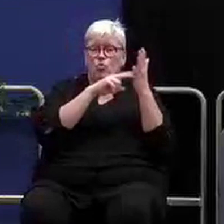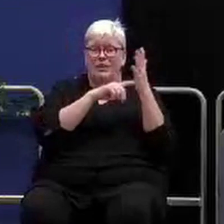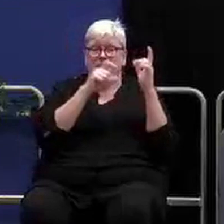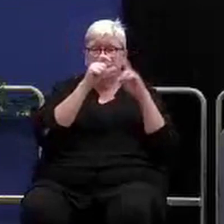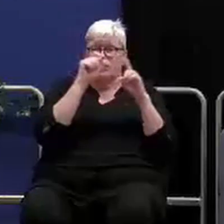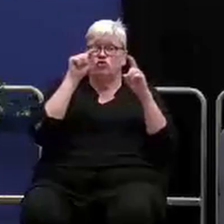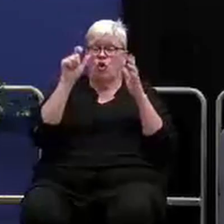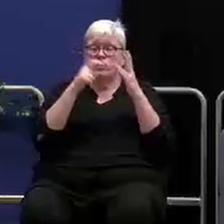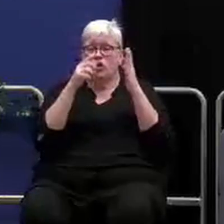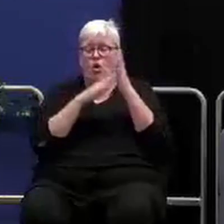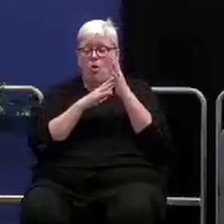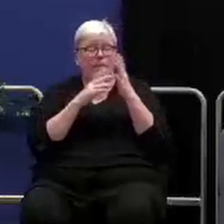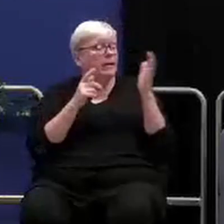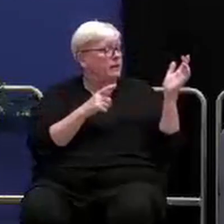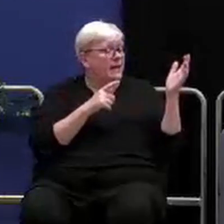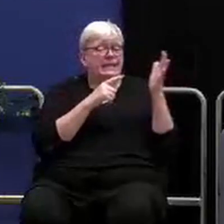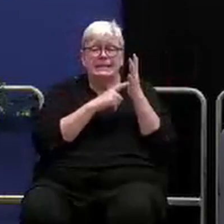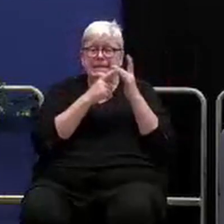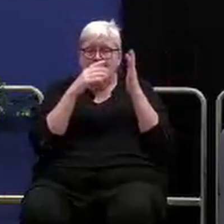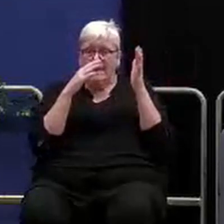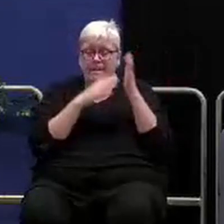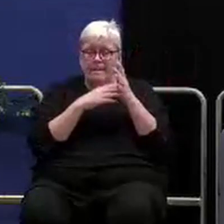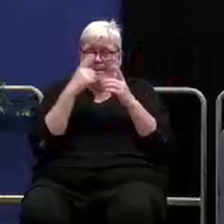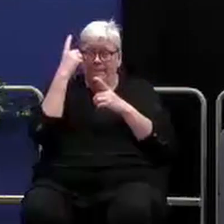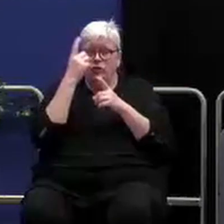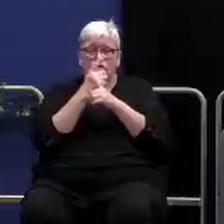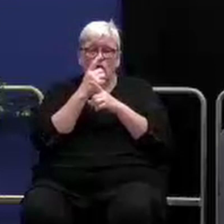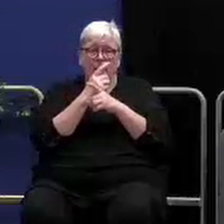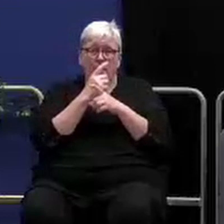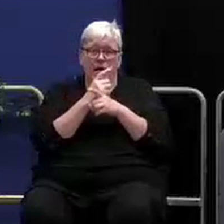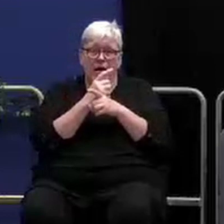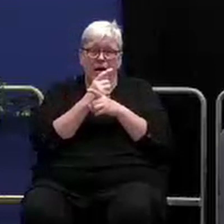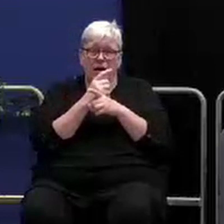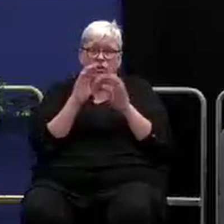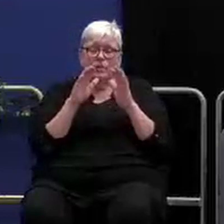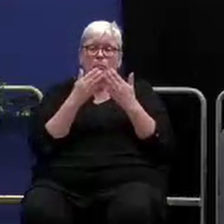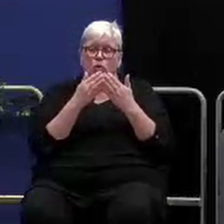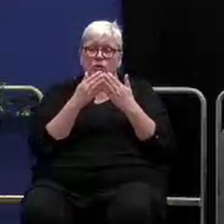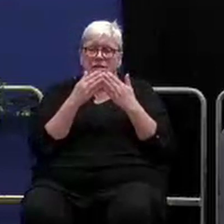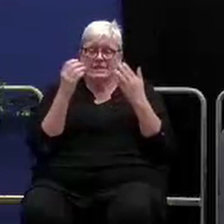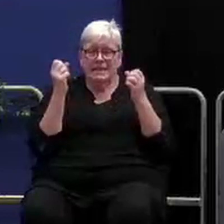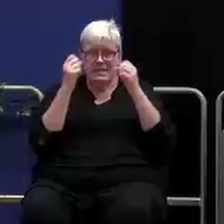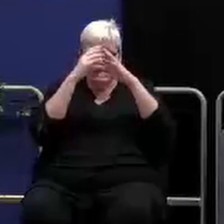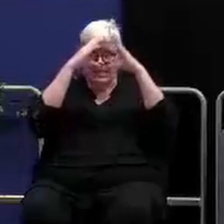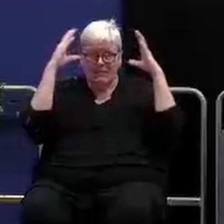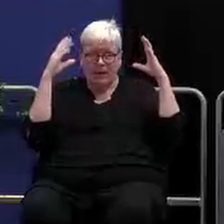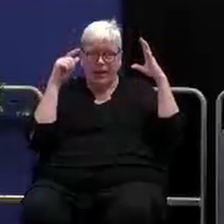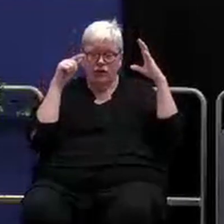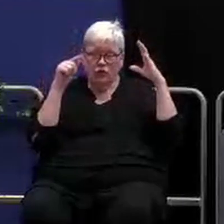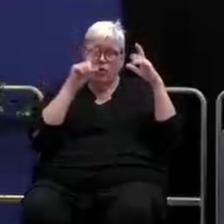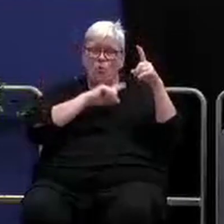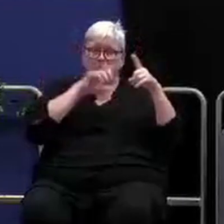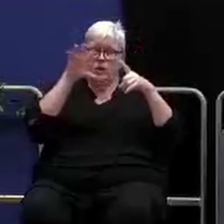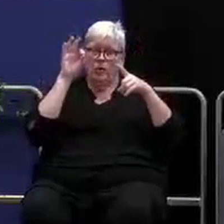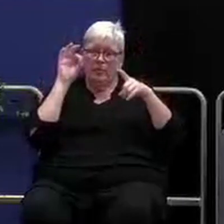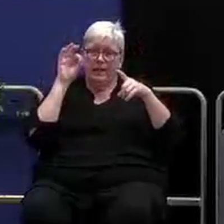So, Tim, I wondered if you could talk a wee bit about the books that inspired you and why you picked the particular text that you